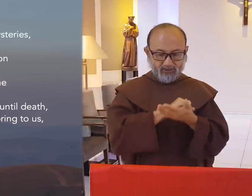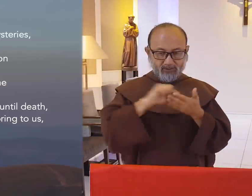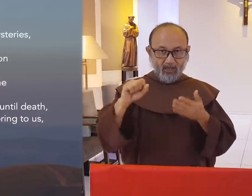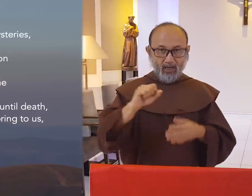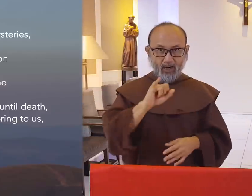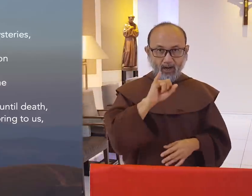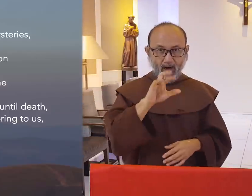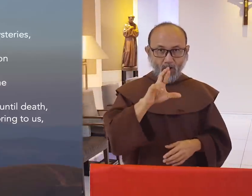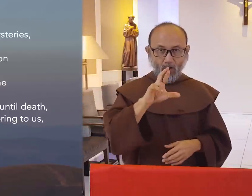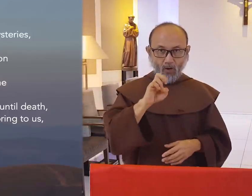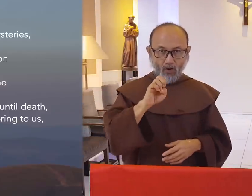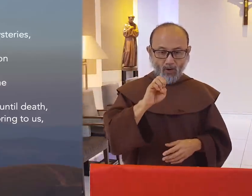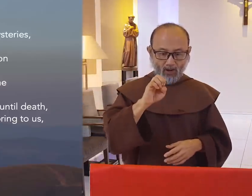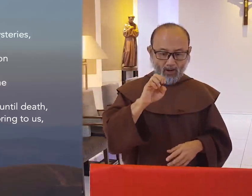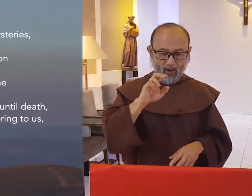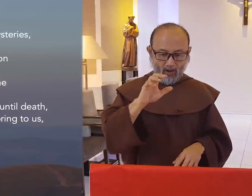Saint Irenaeus,